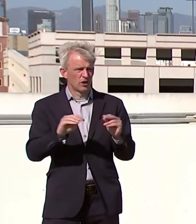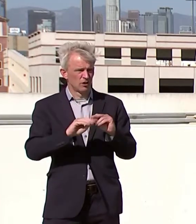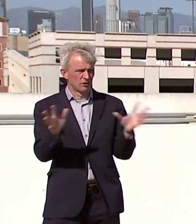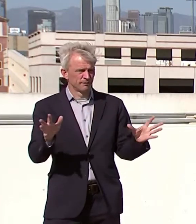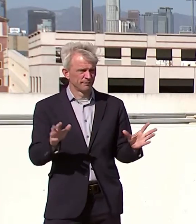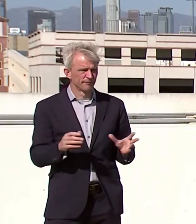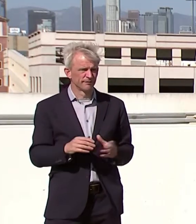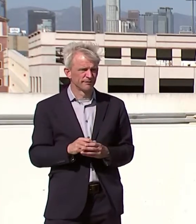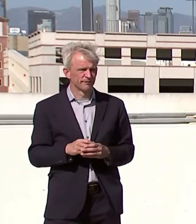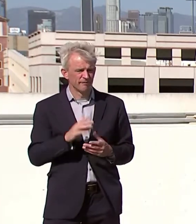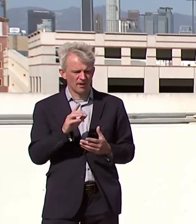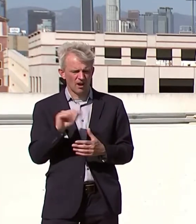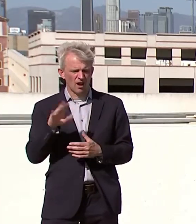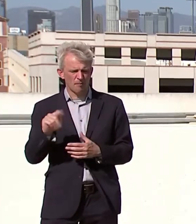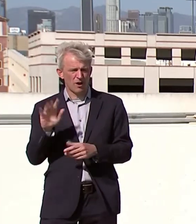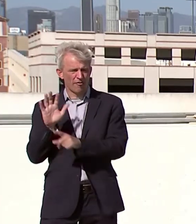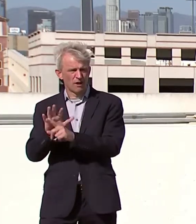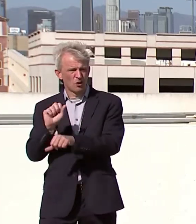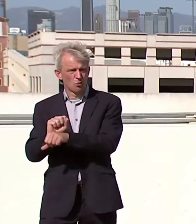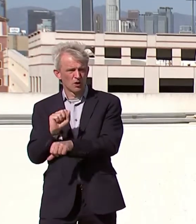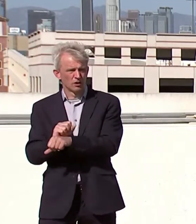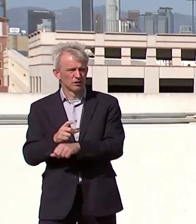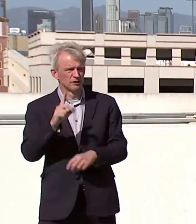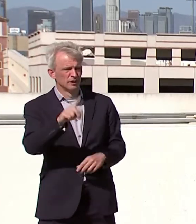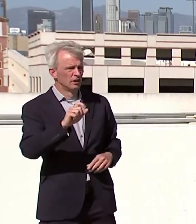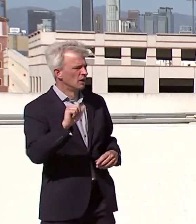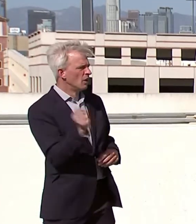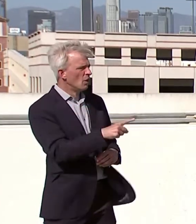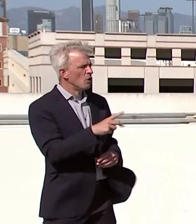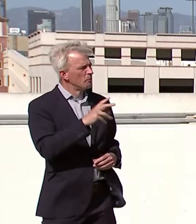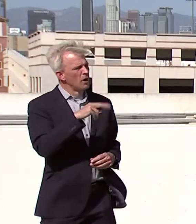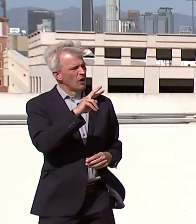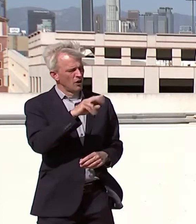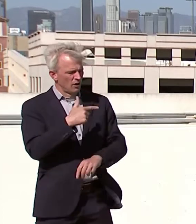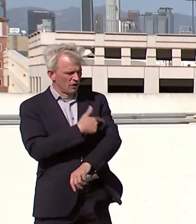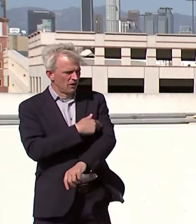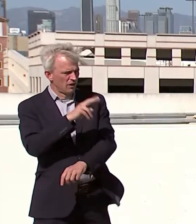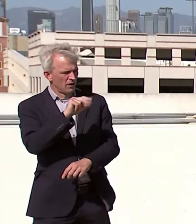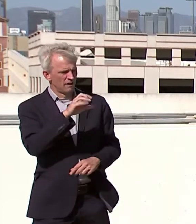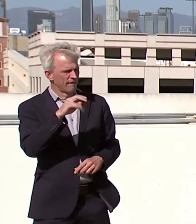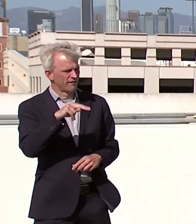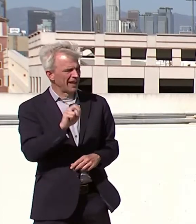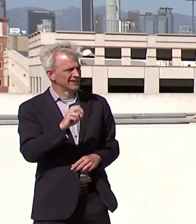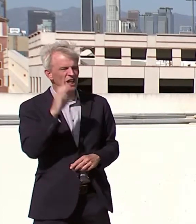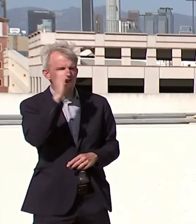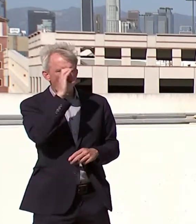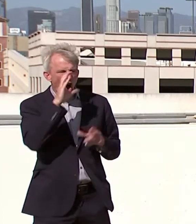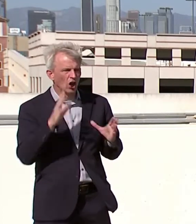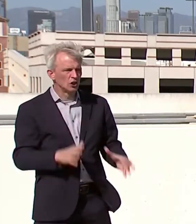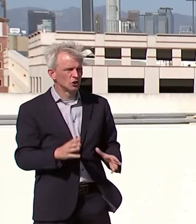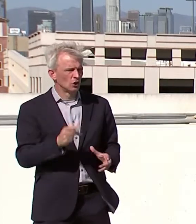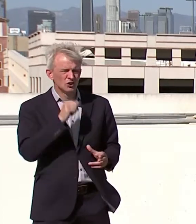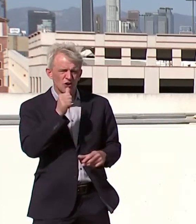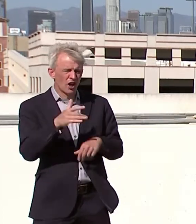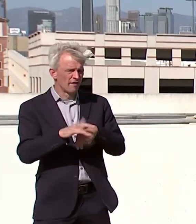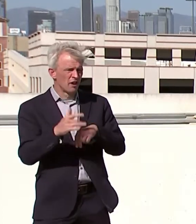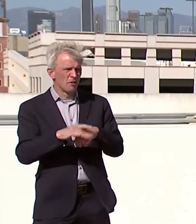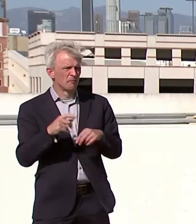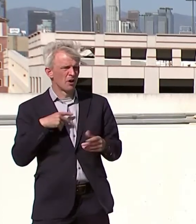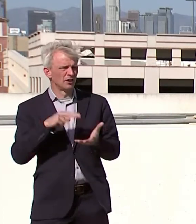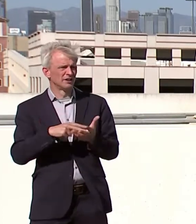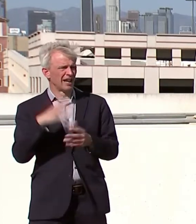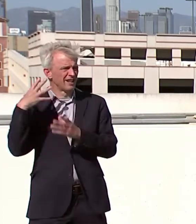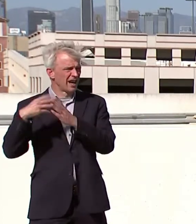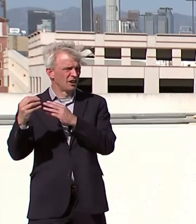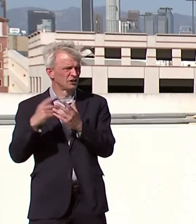about vaccines. Sure. What's your view on vaccine hunters who are not yet eligible for the doses but are standing in line outside clinics for leftovers? Do you